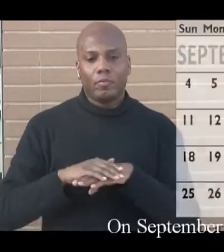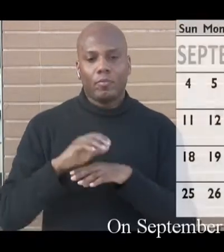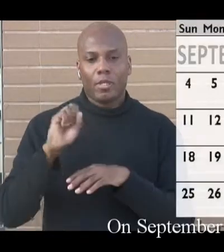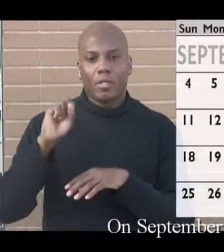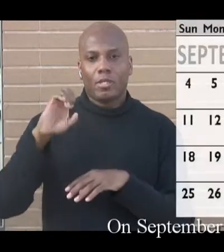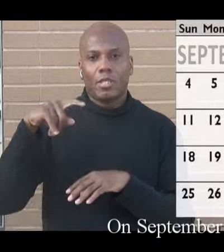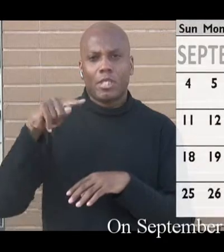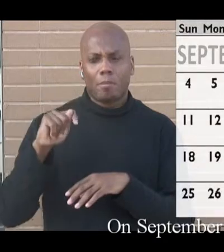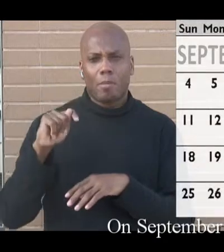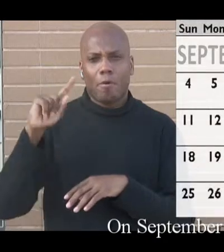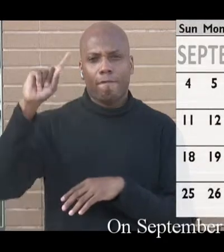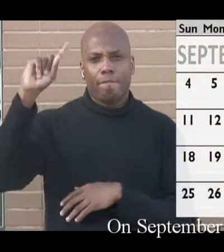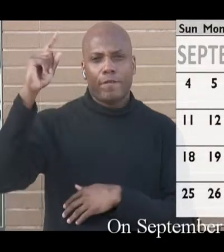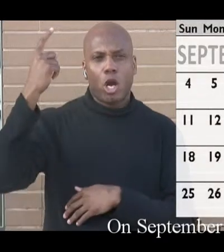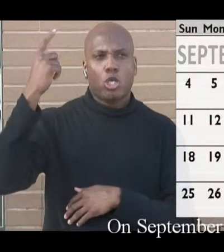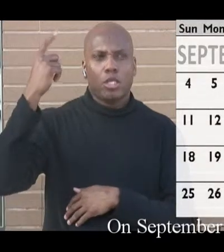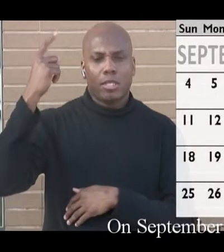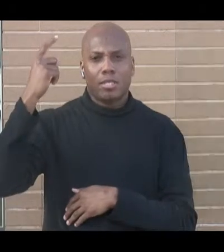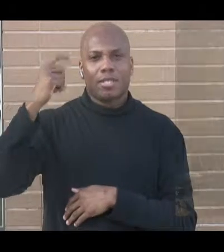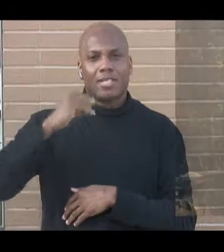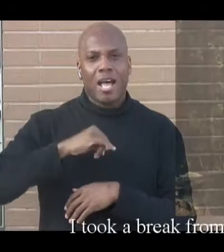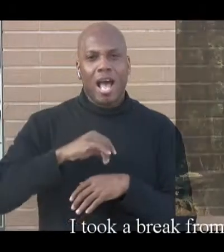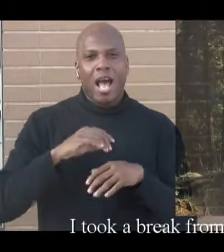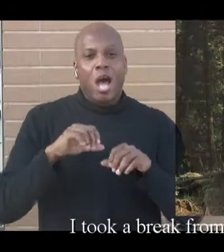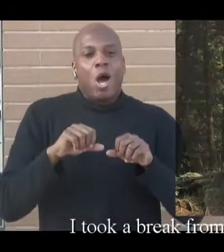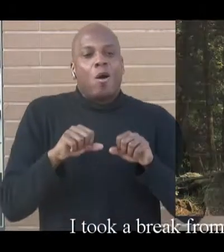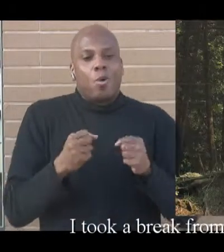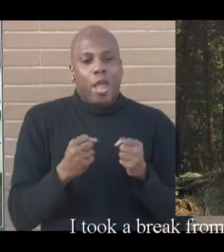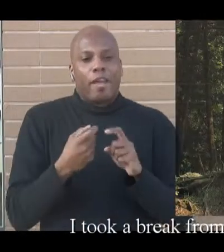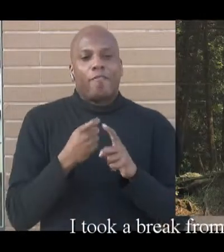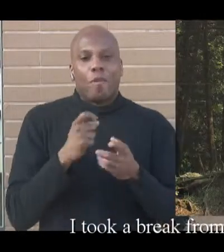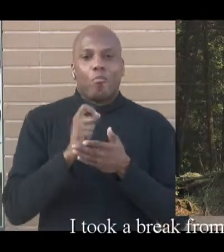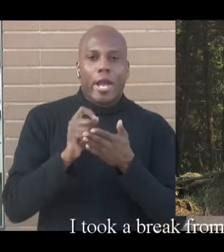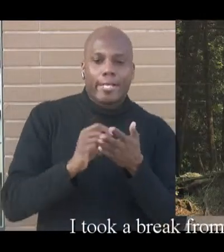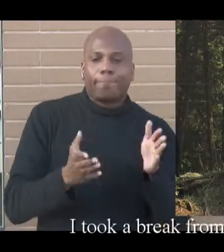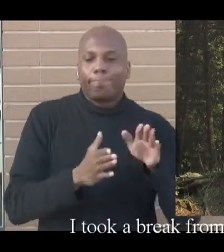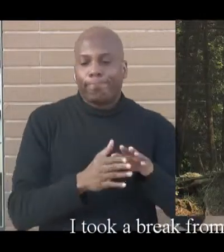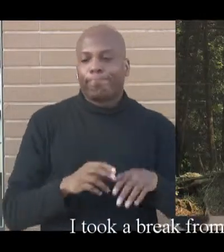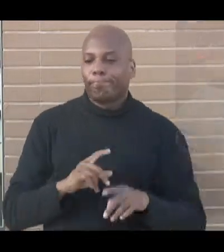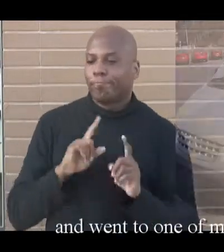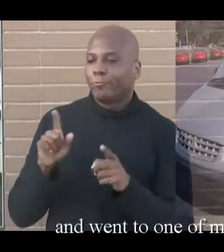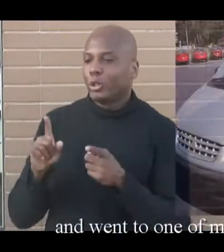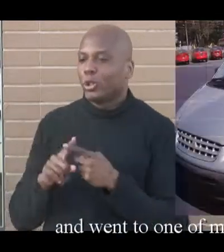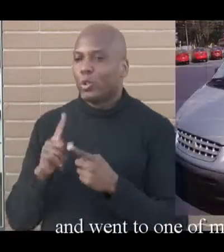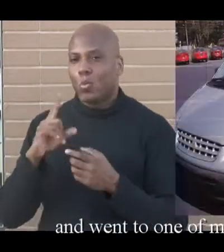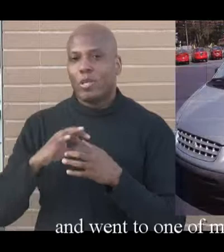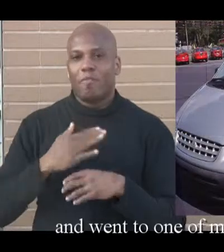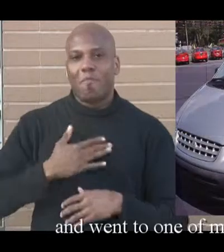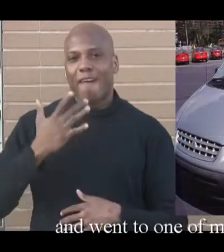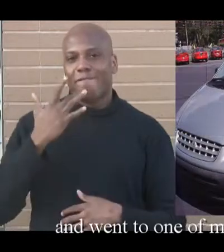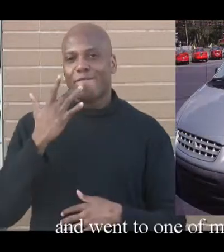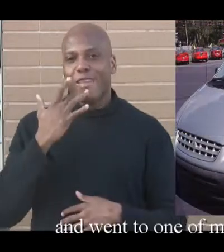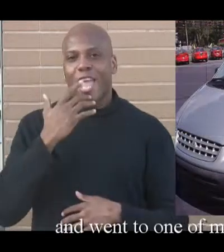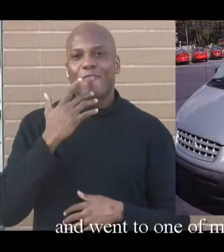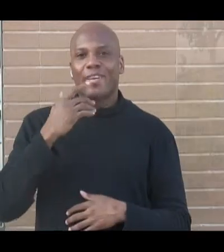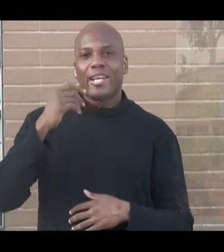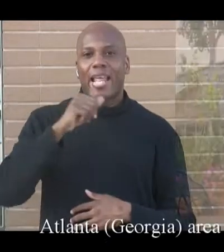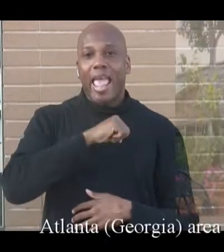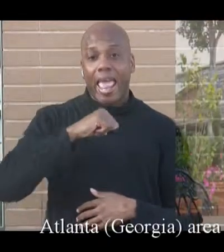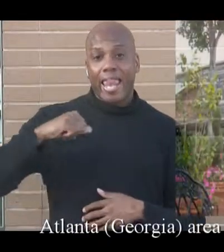world. On September 1st, I took a break from writing and went to one of my